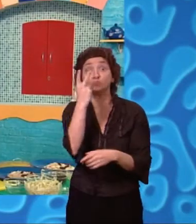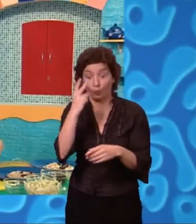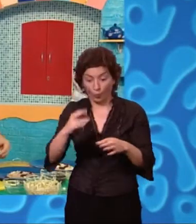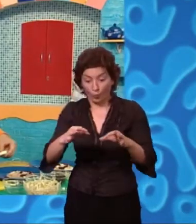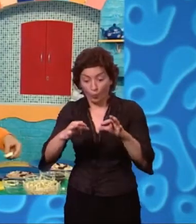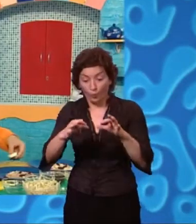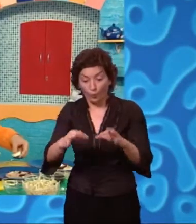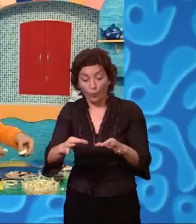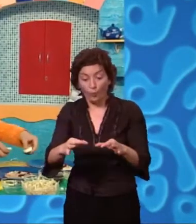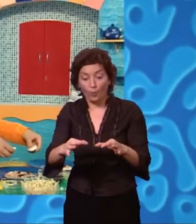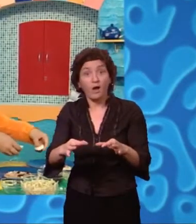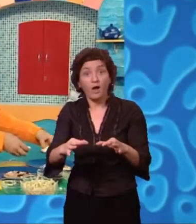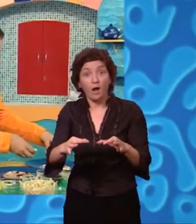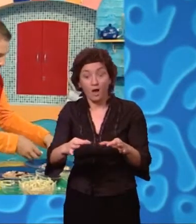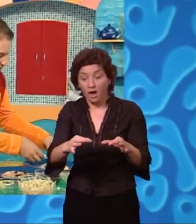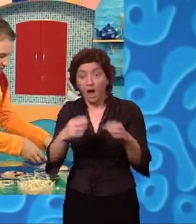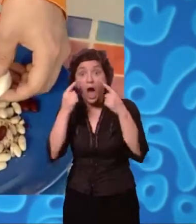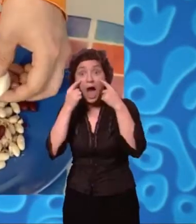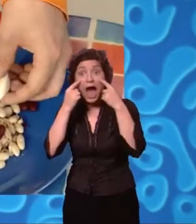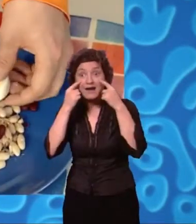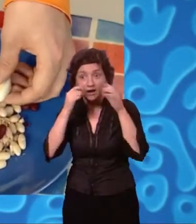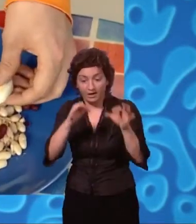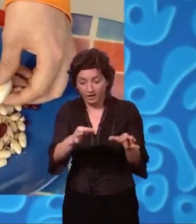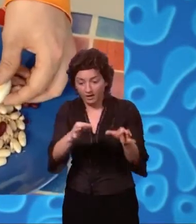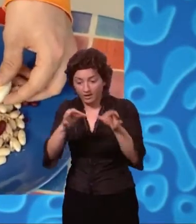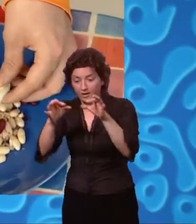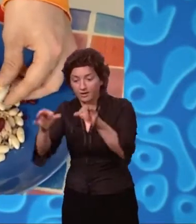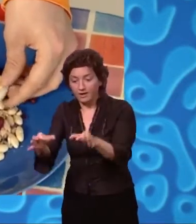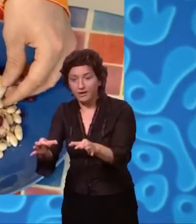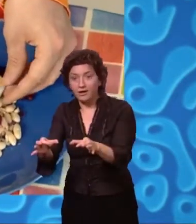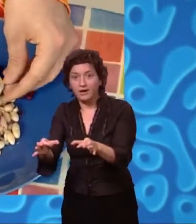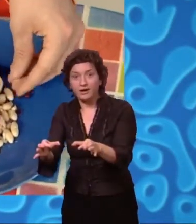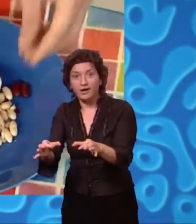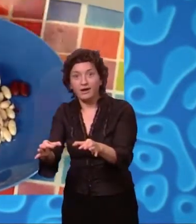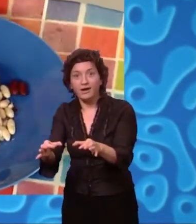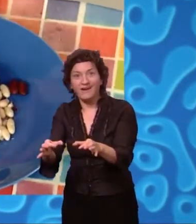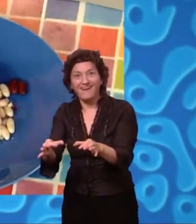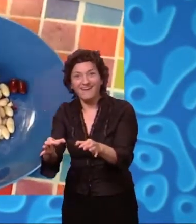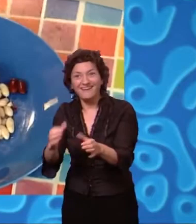our bean face to look like eyes.